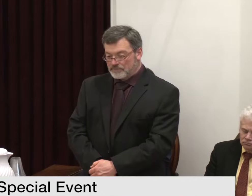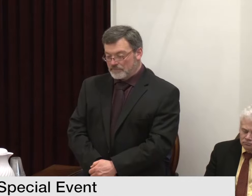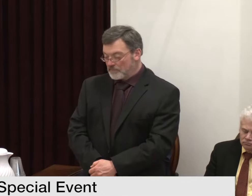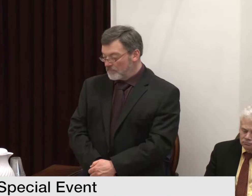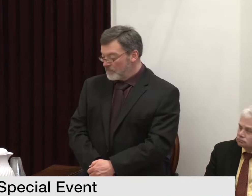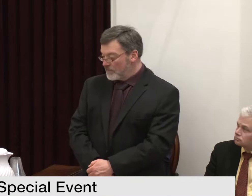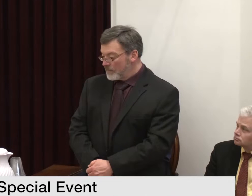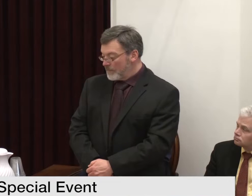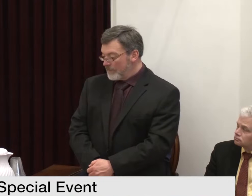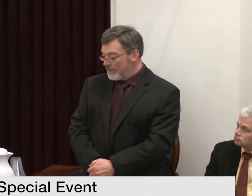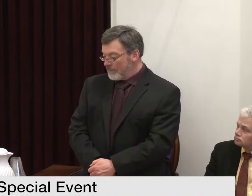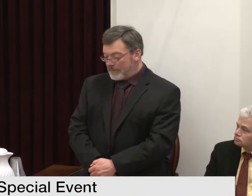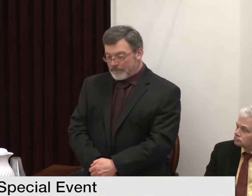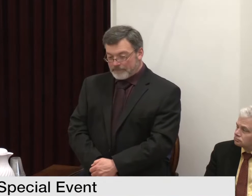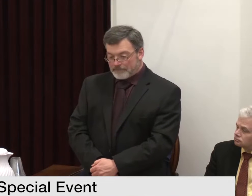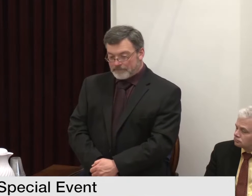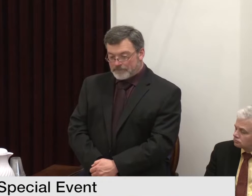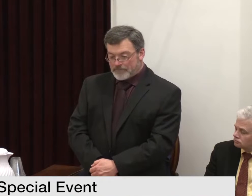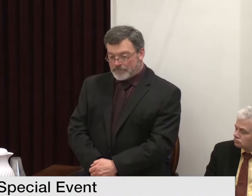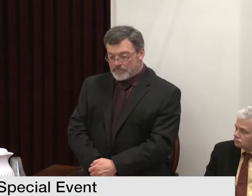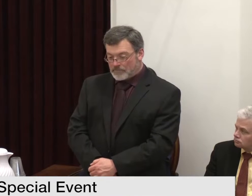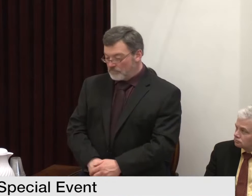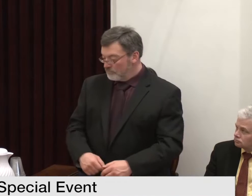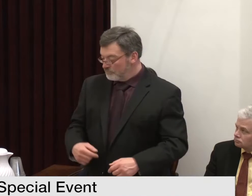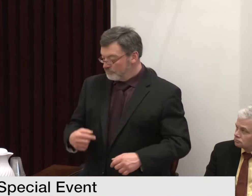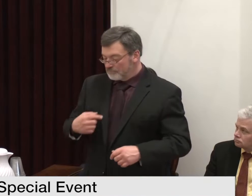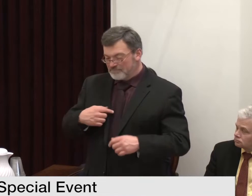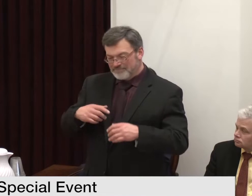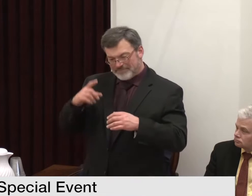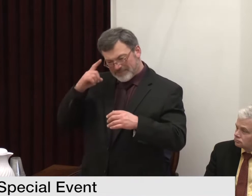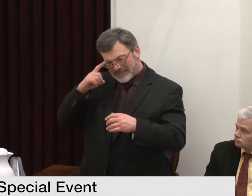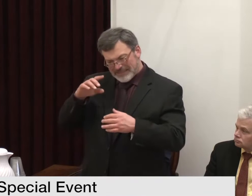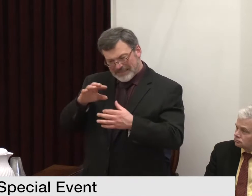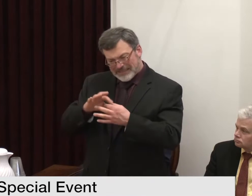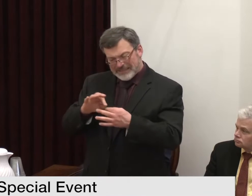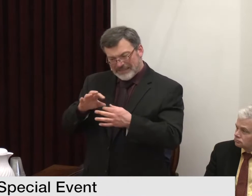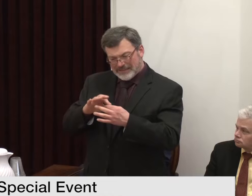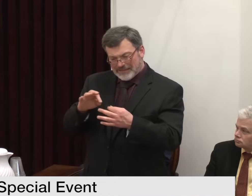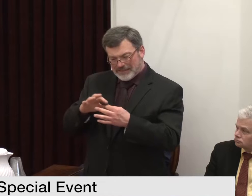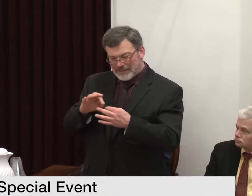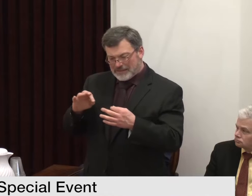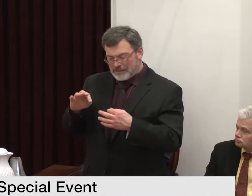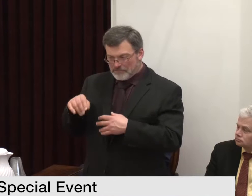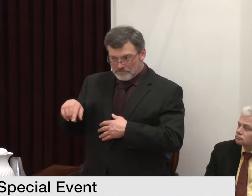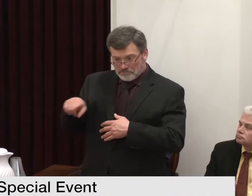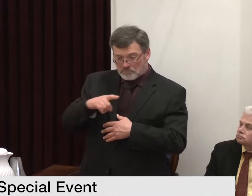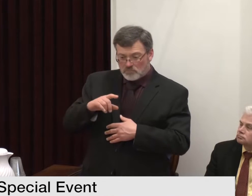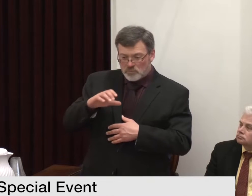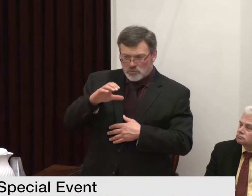I think it's time we start thinking about addressing this crime and violence as harm reduction.